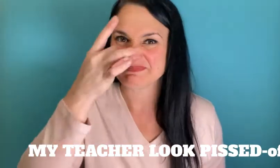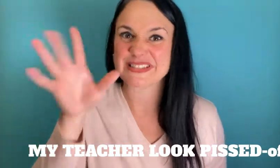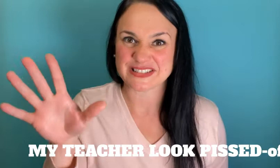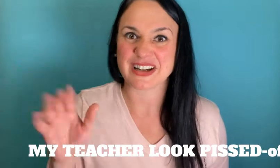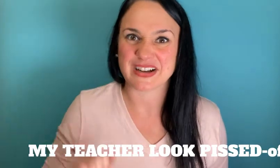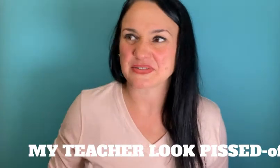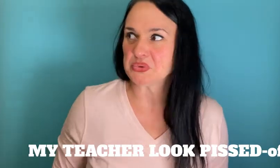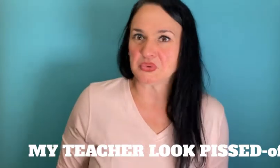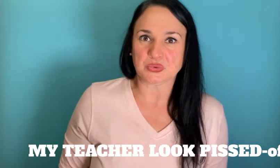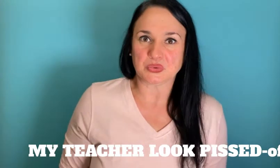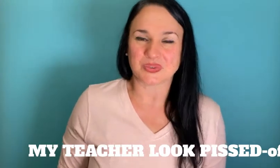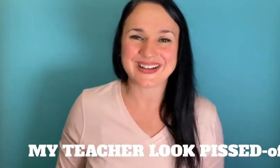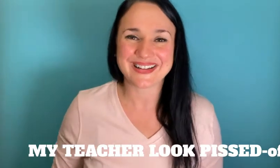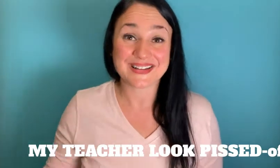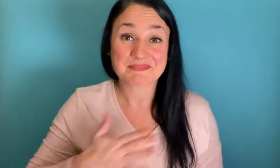looks pretty ticked off. Ugh.